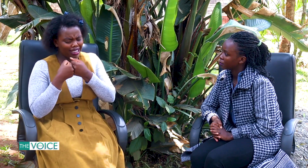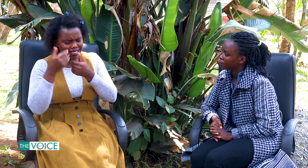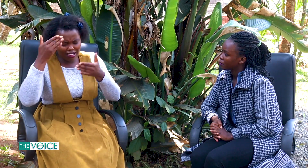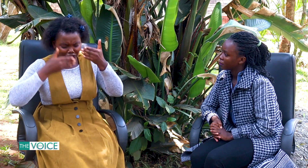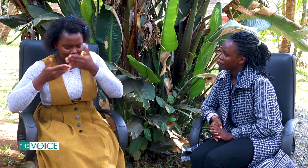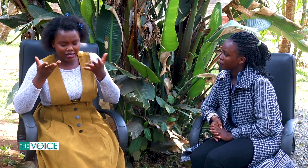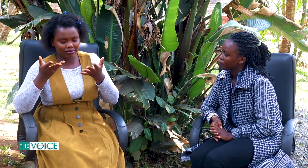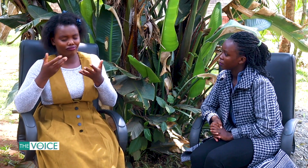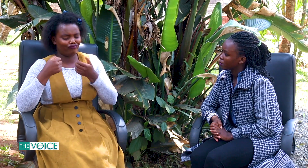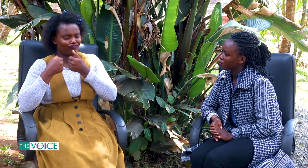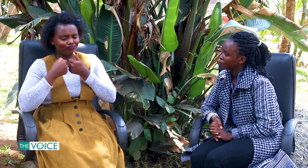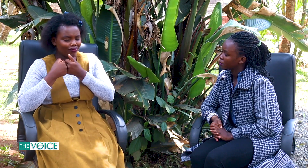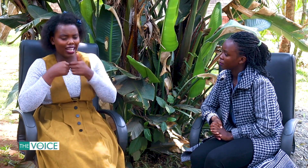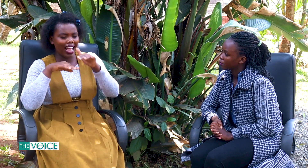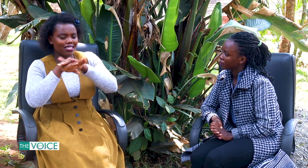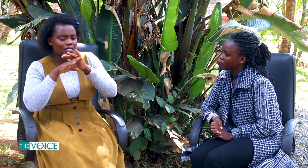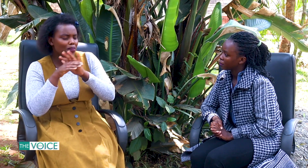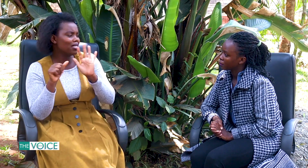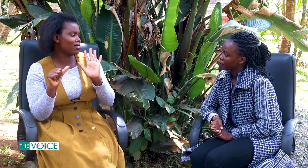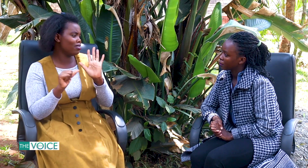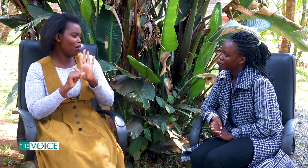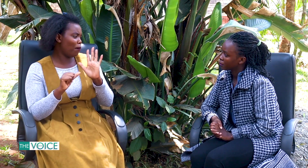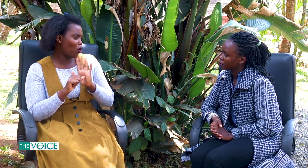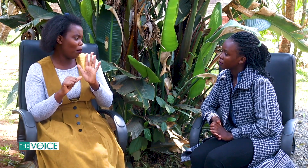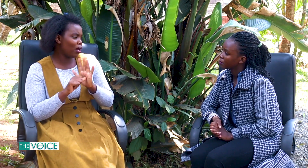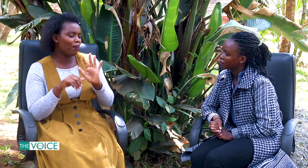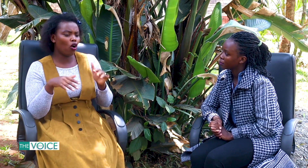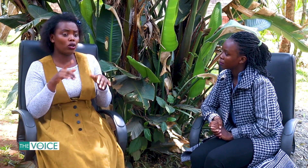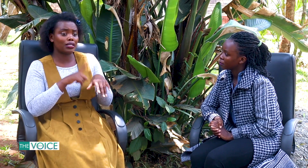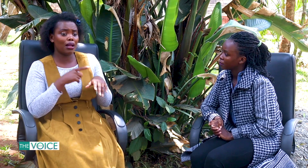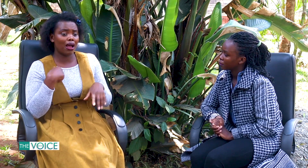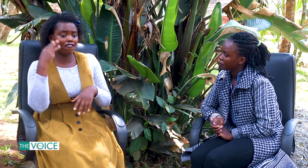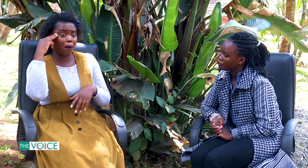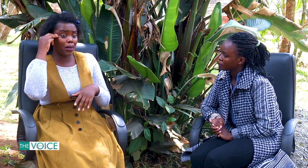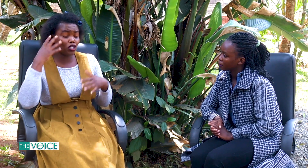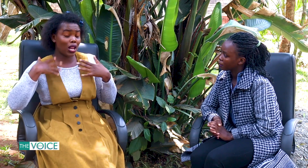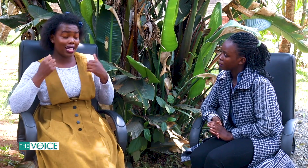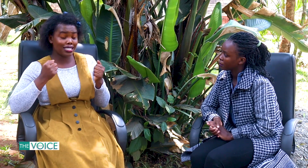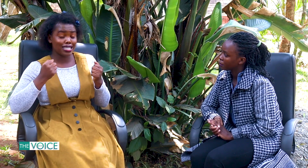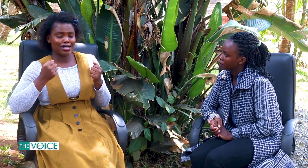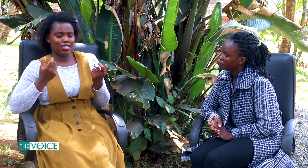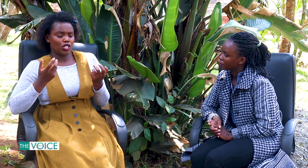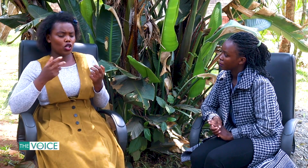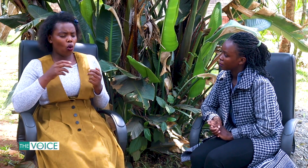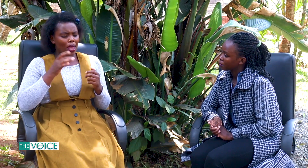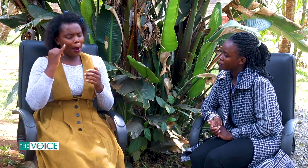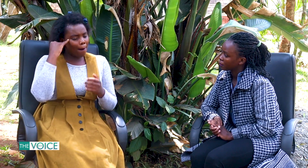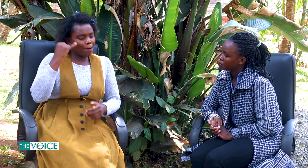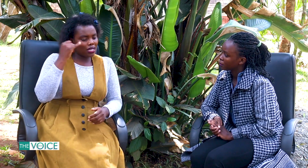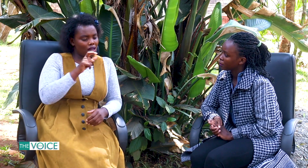if persons without disability are experiencing challenges, especially on the mental health, I can just